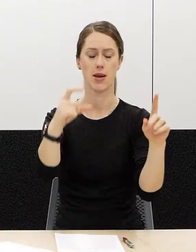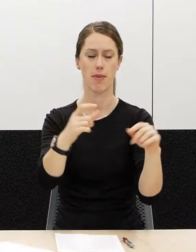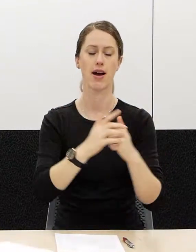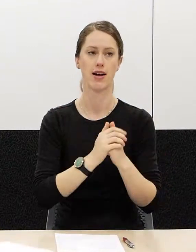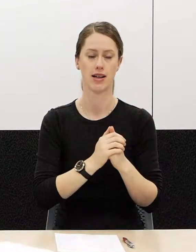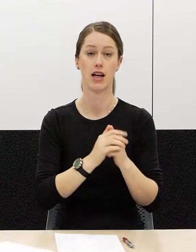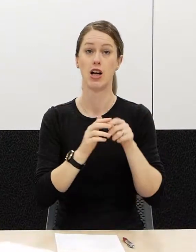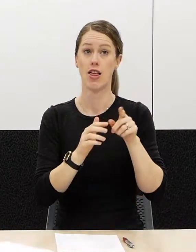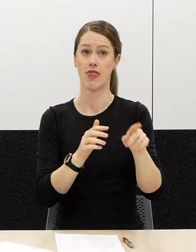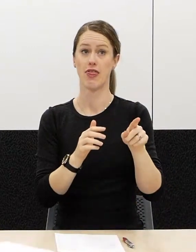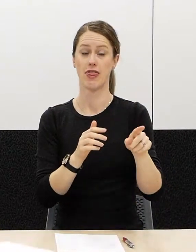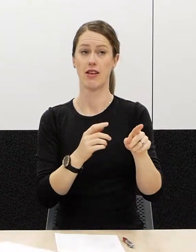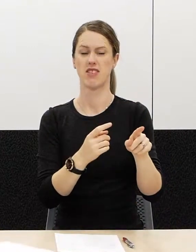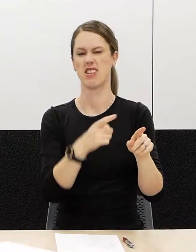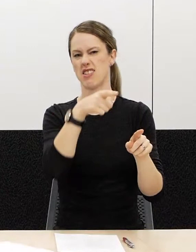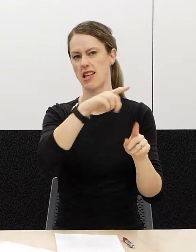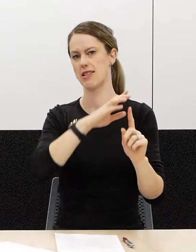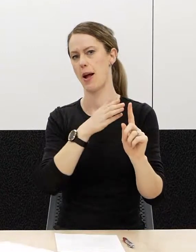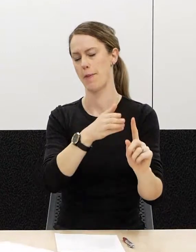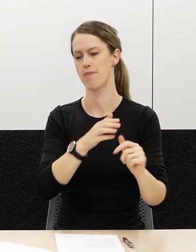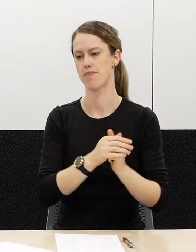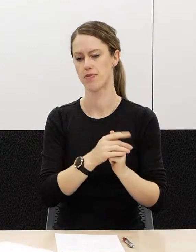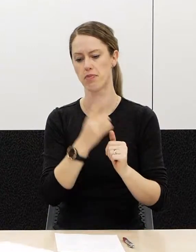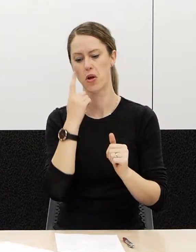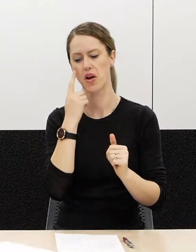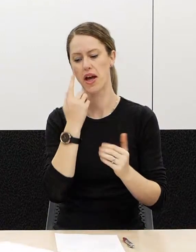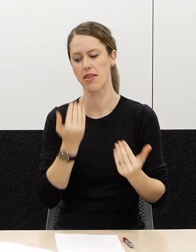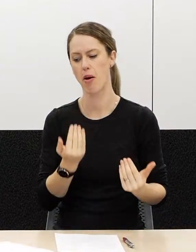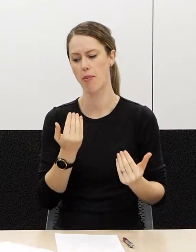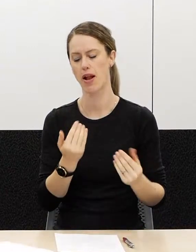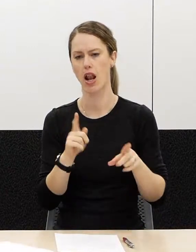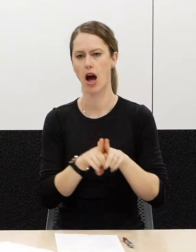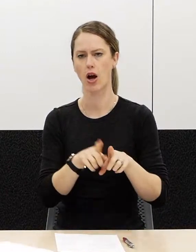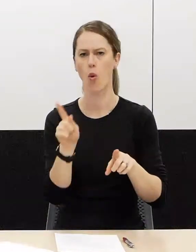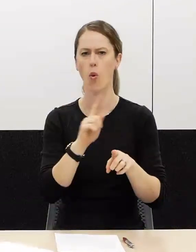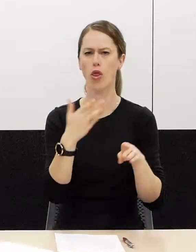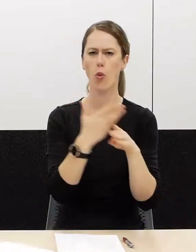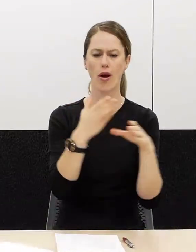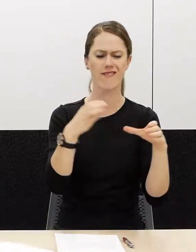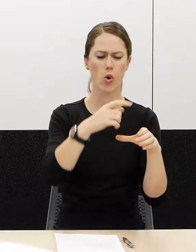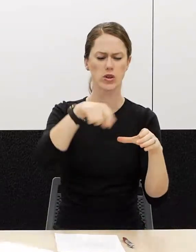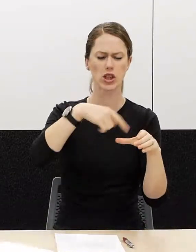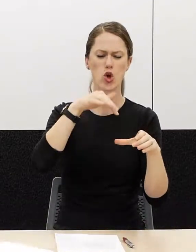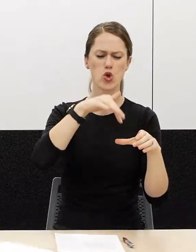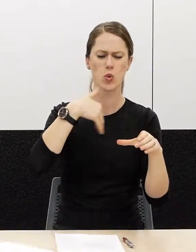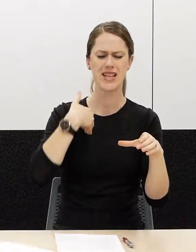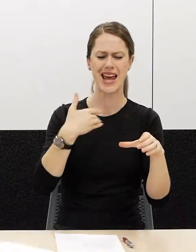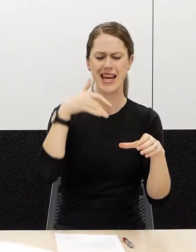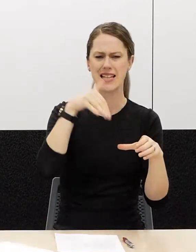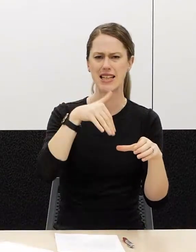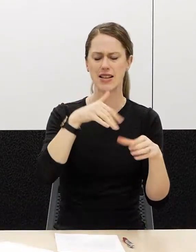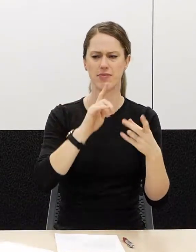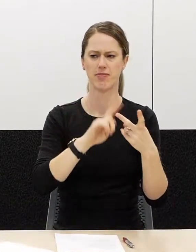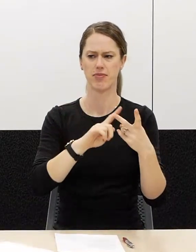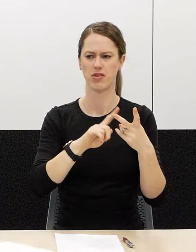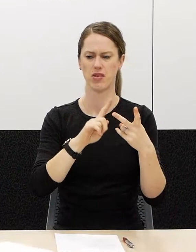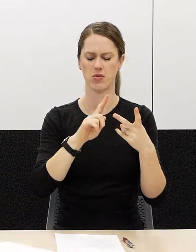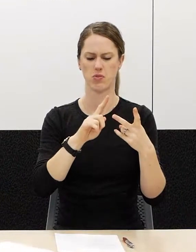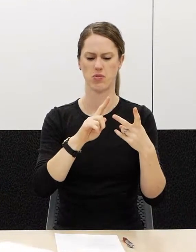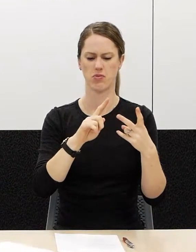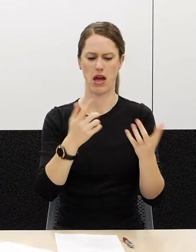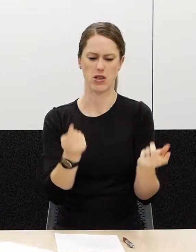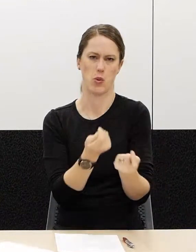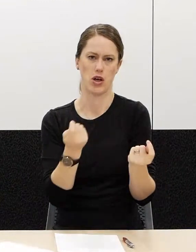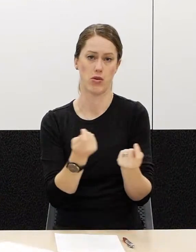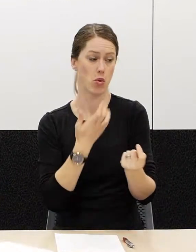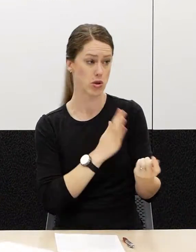So that's kind of where we're going. And we're looking at the moment things like what sort of workforce do we need to help drive that, and what does that look like.